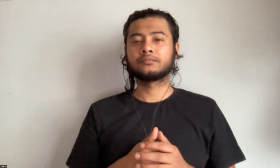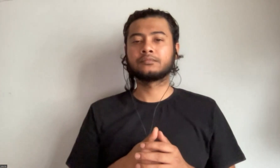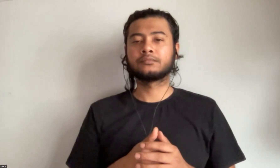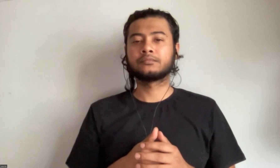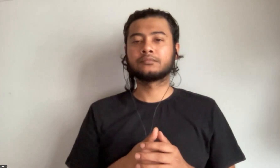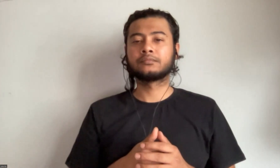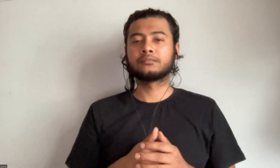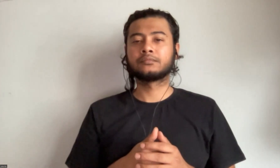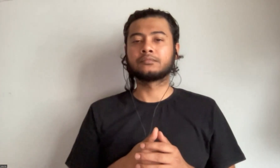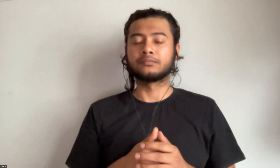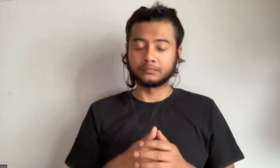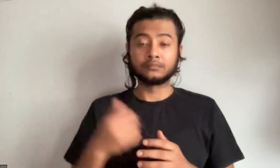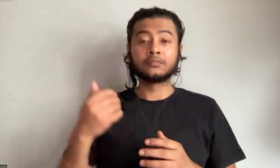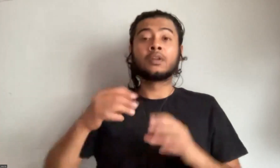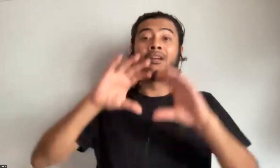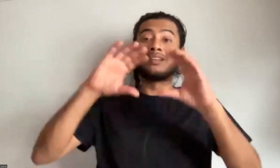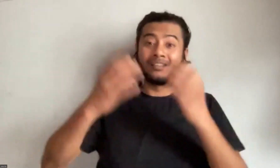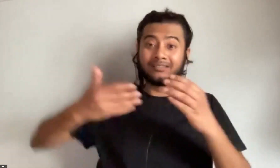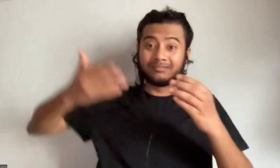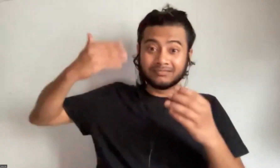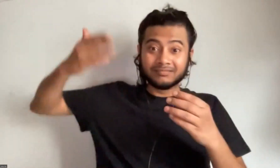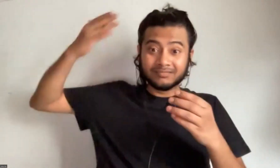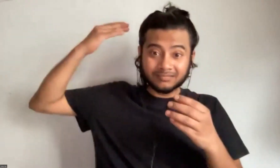about the different yugas,